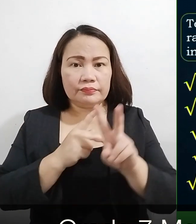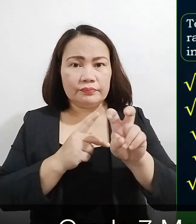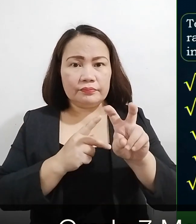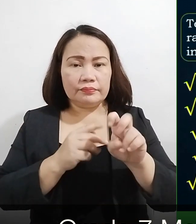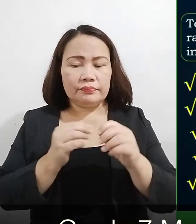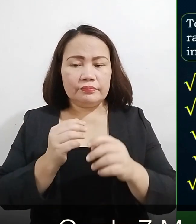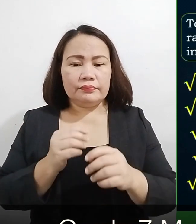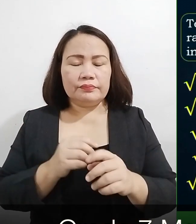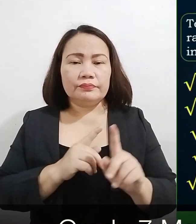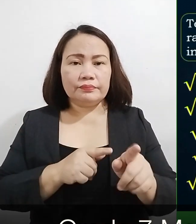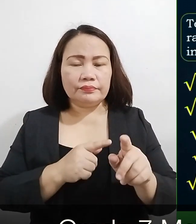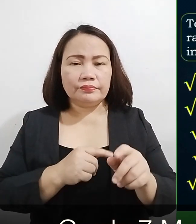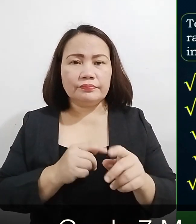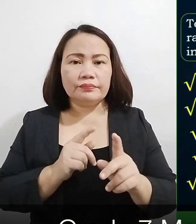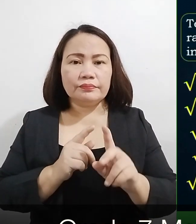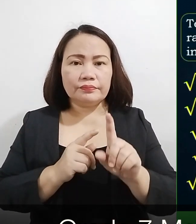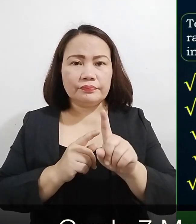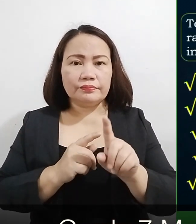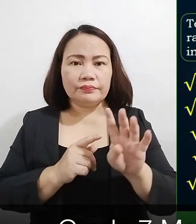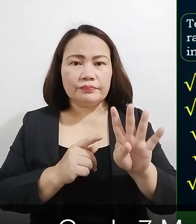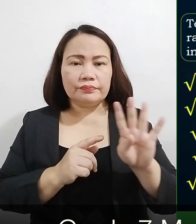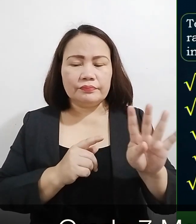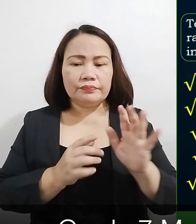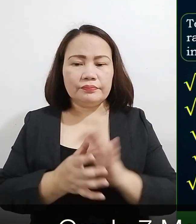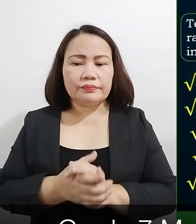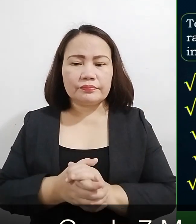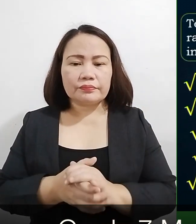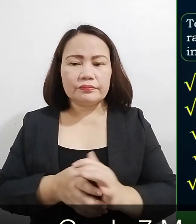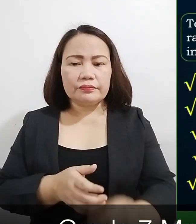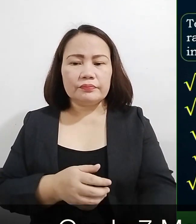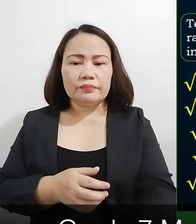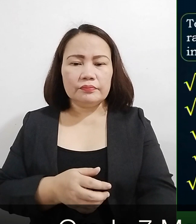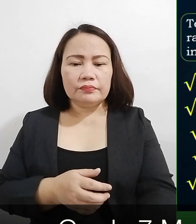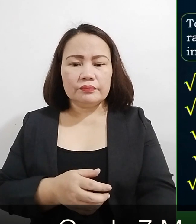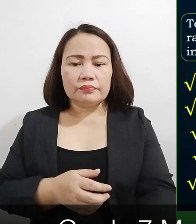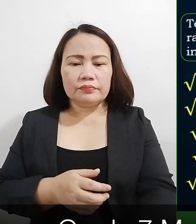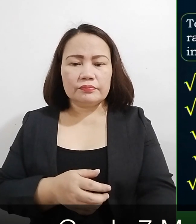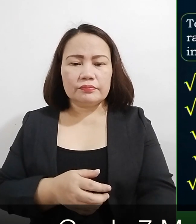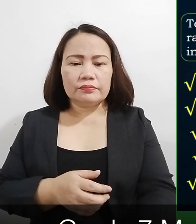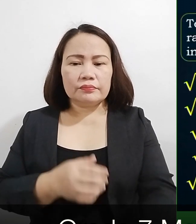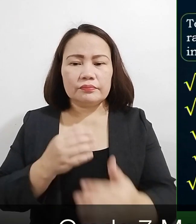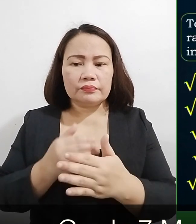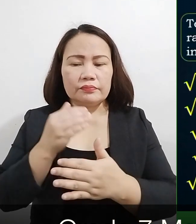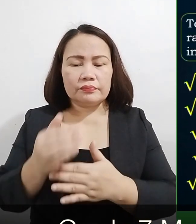144. Yes, that is 12 because 12 times 12, that is 144.